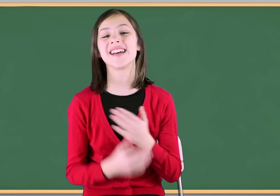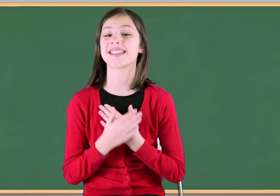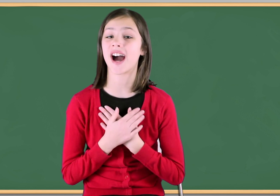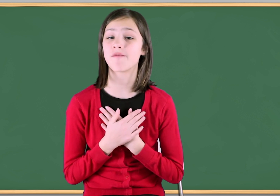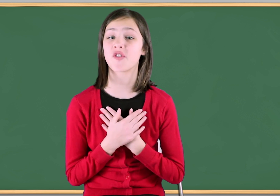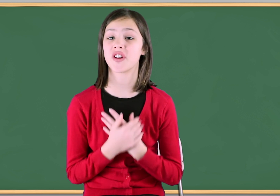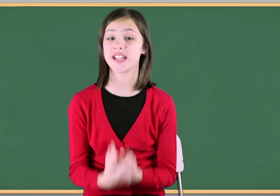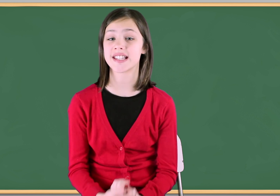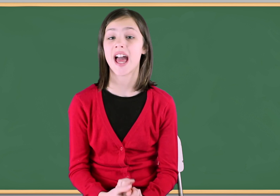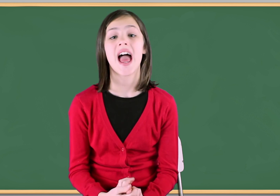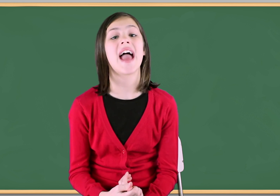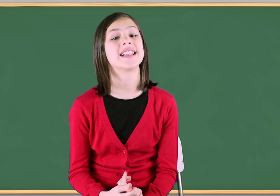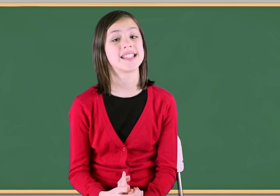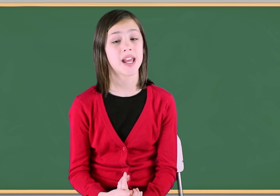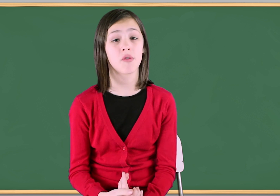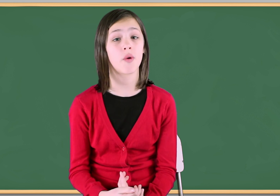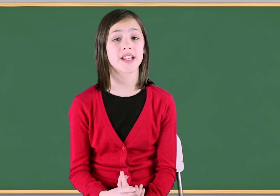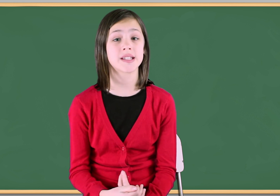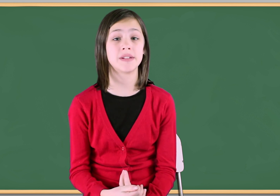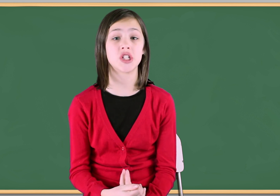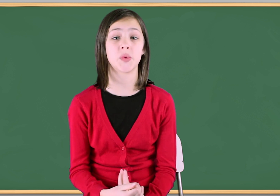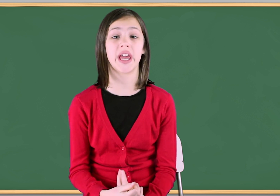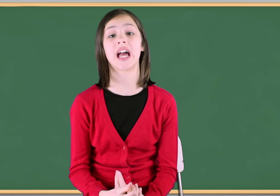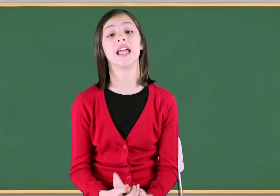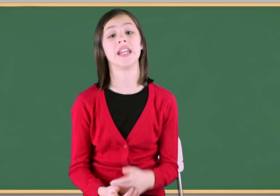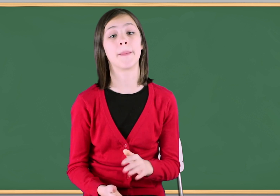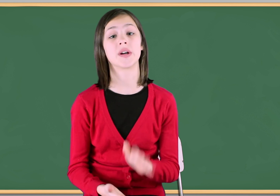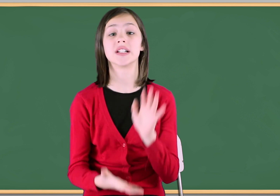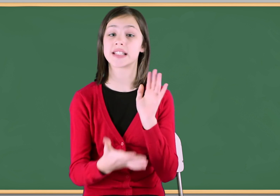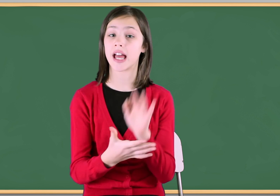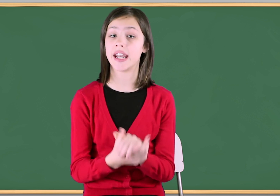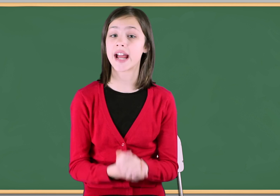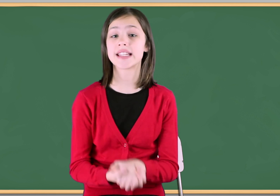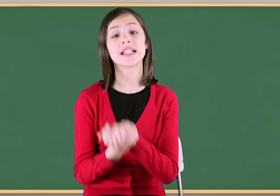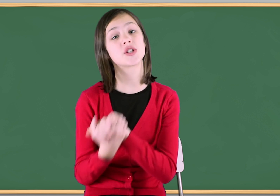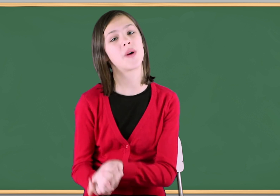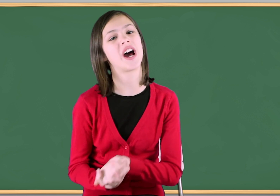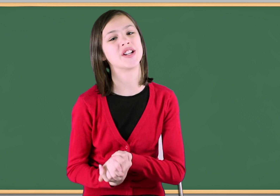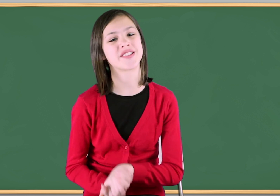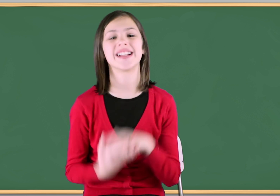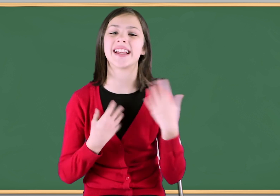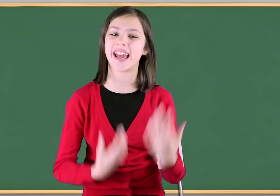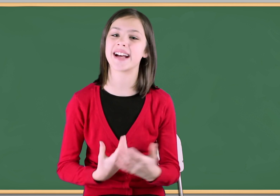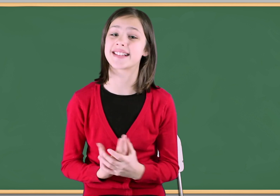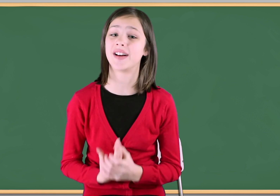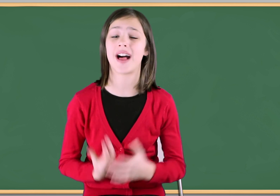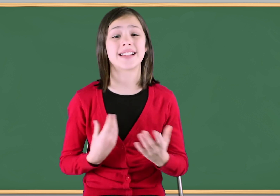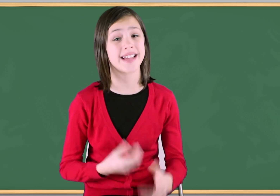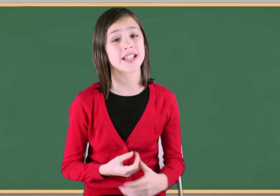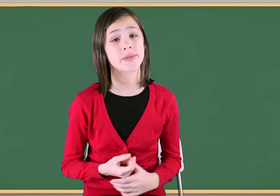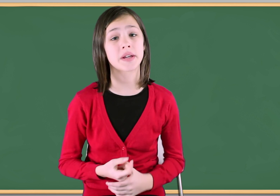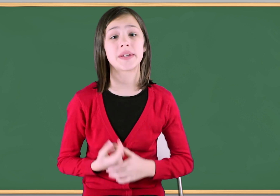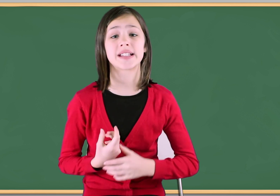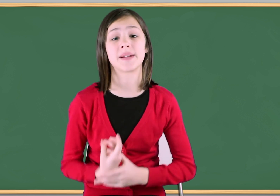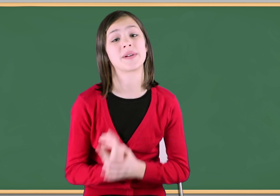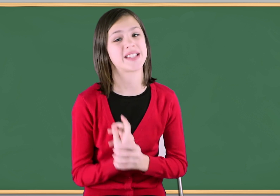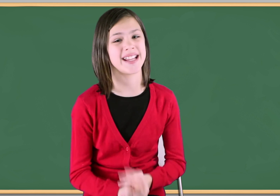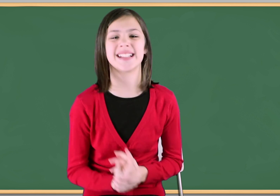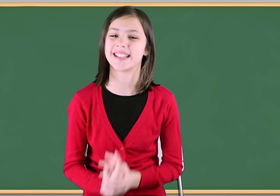guys, I'm Faris, and today we're going to be doing numbers 90 to 100 in ASL, as last week we did numbers 80 to